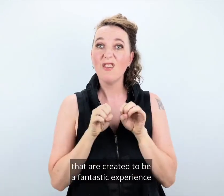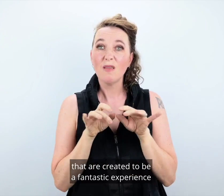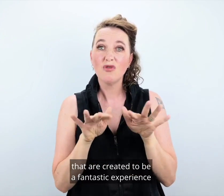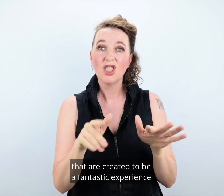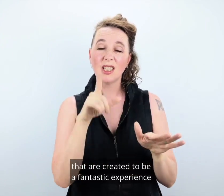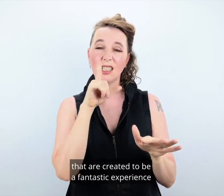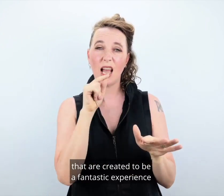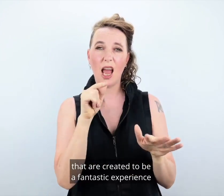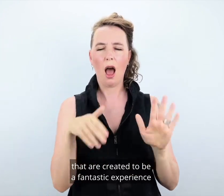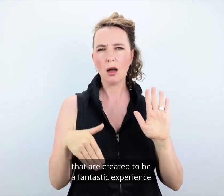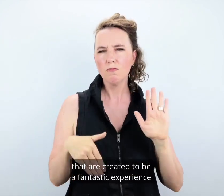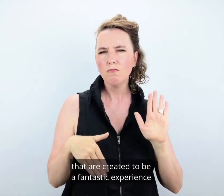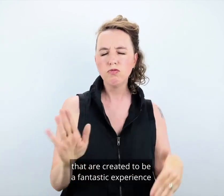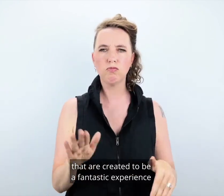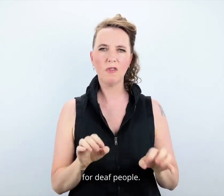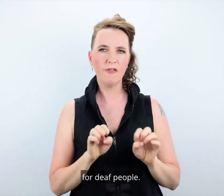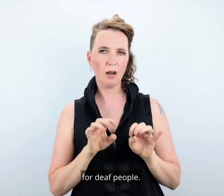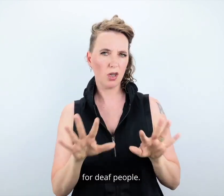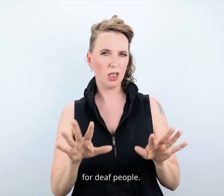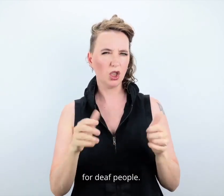fantastic experience for deaf people.